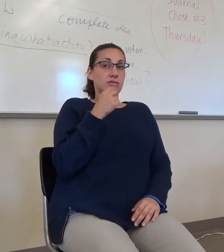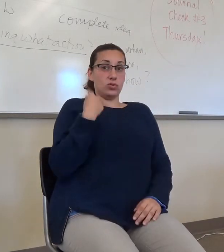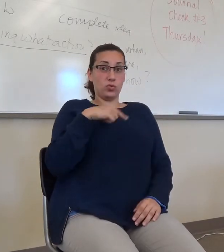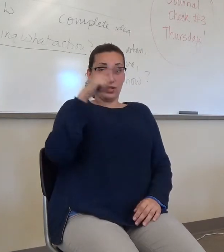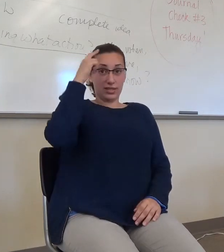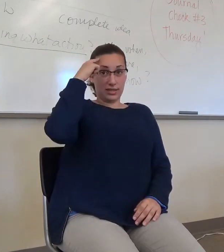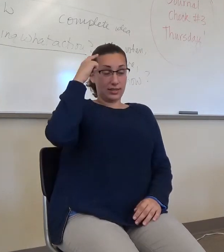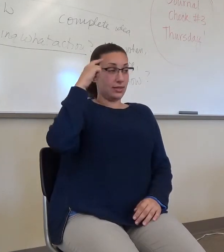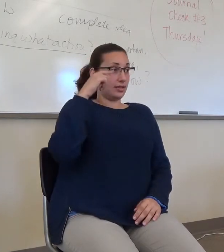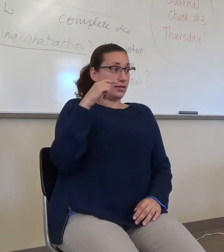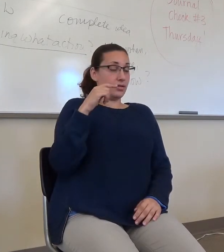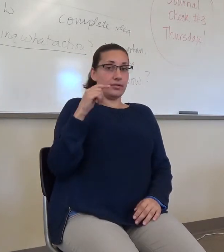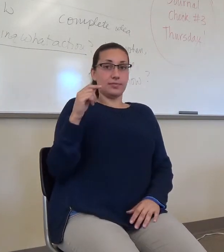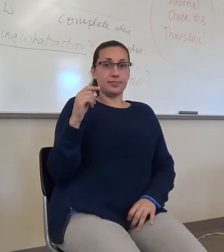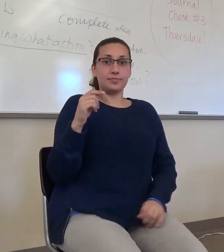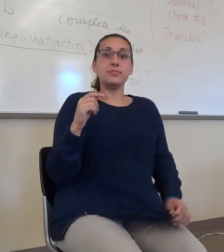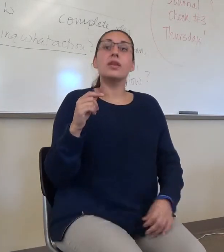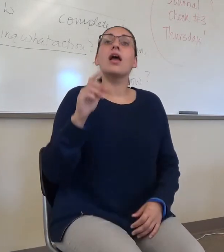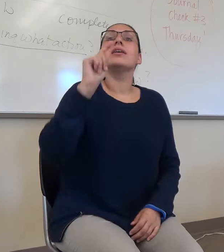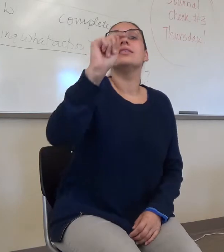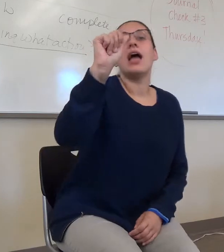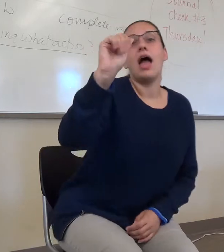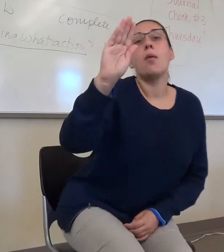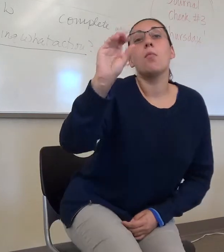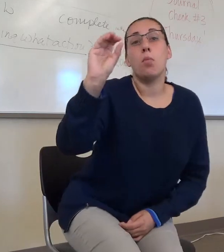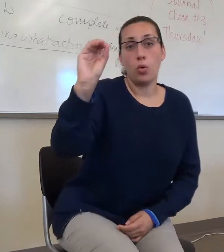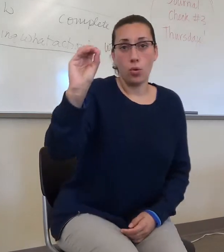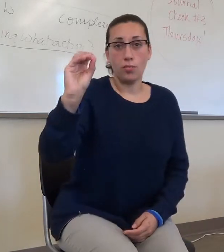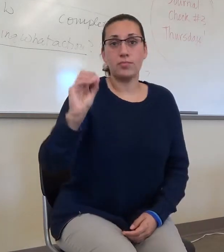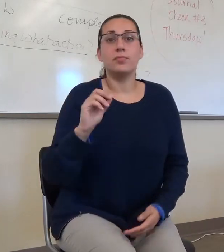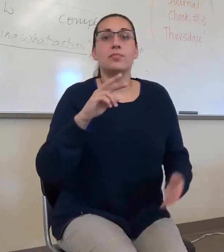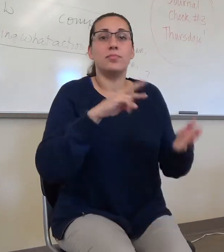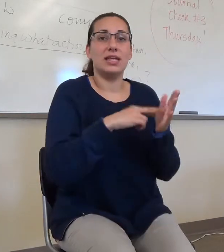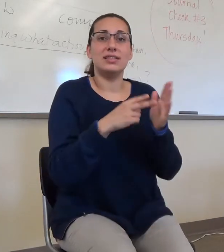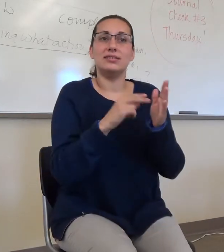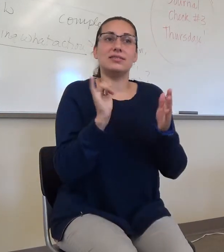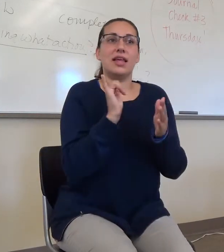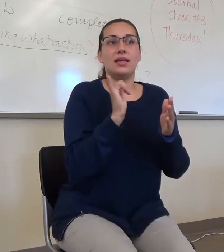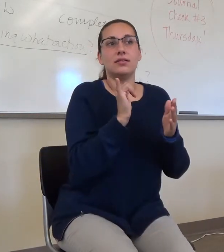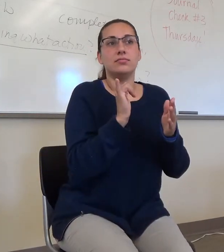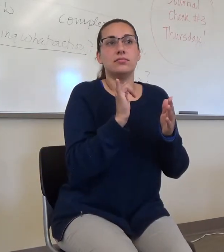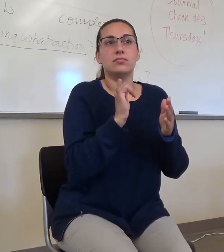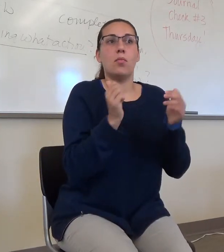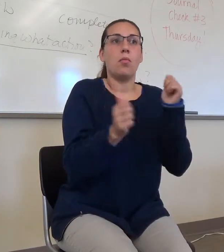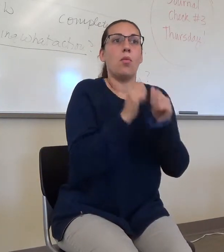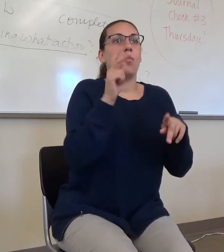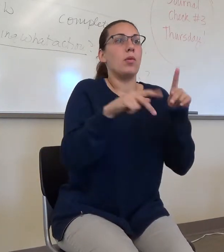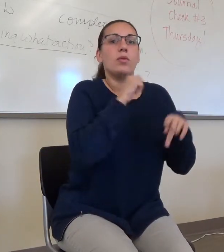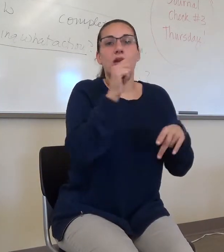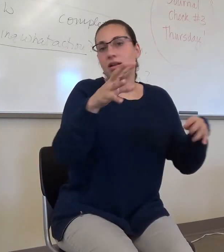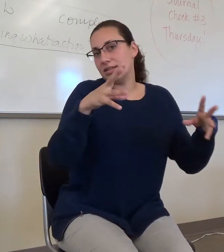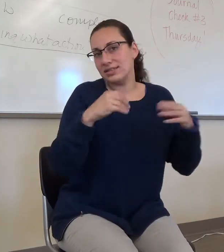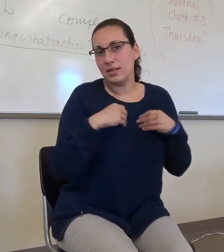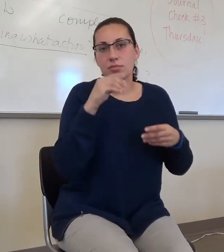about monstrous crimes? Every once in a while you see these stories on the news about somebody